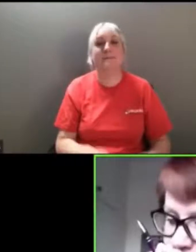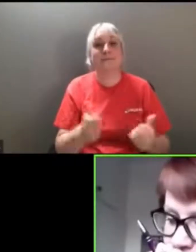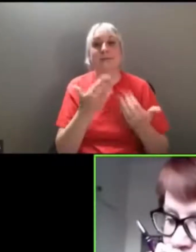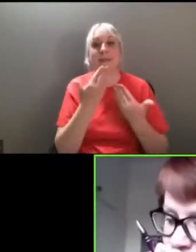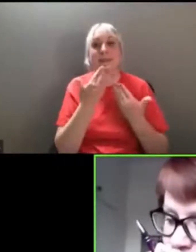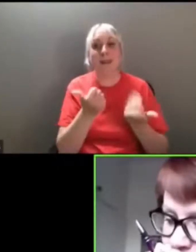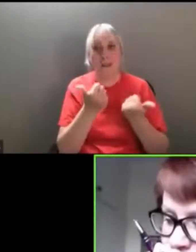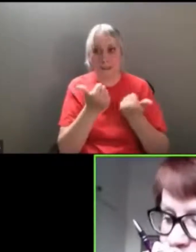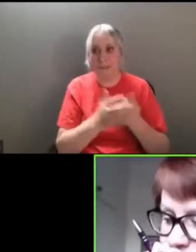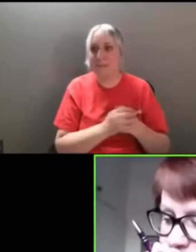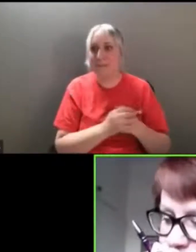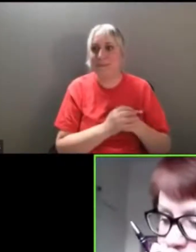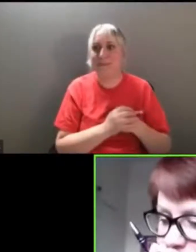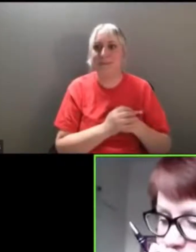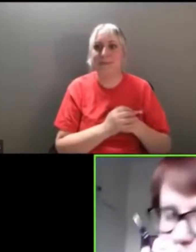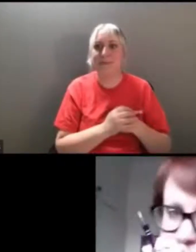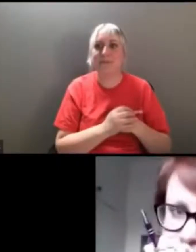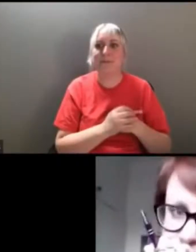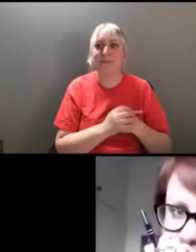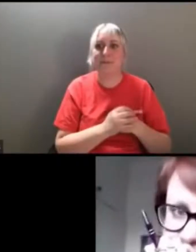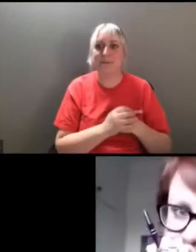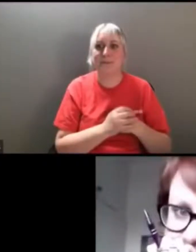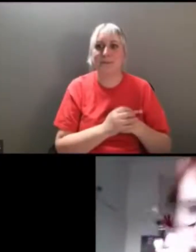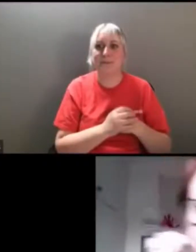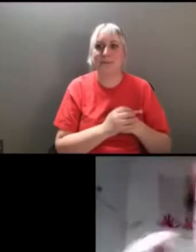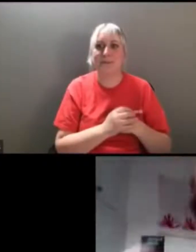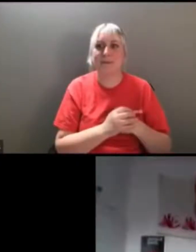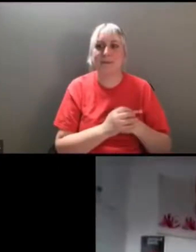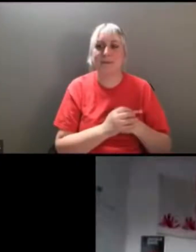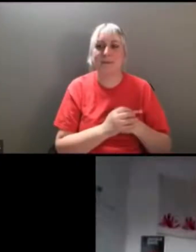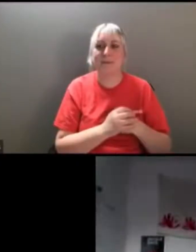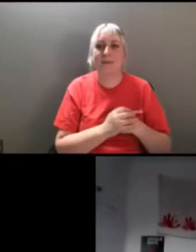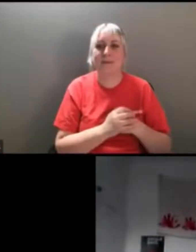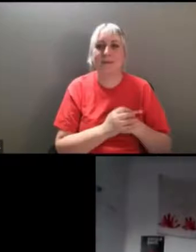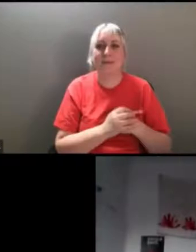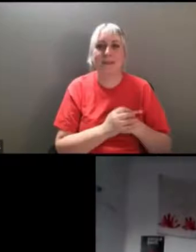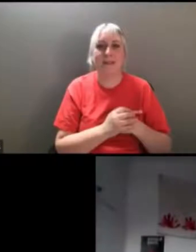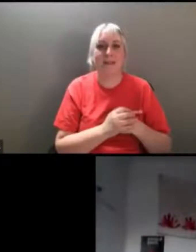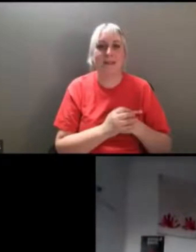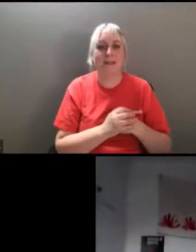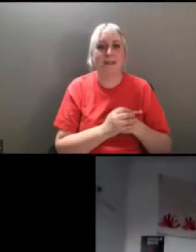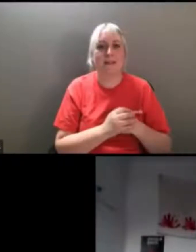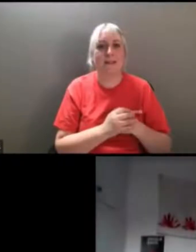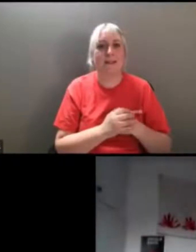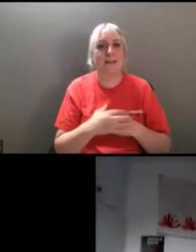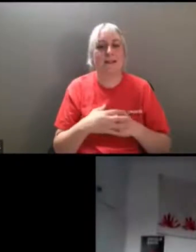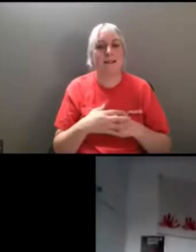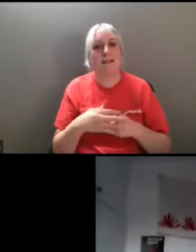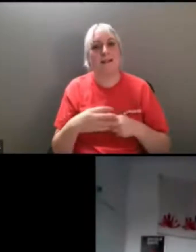Excellent. Thank you. Hang on. Get my questions back up